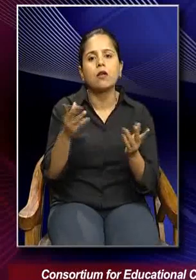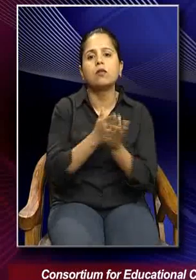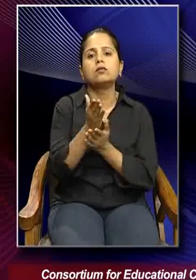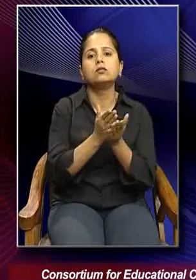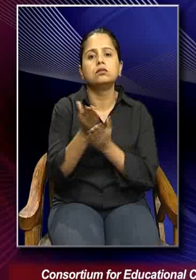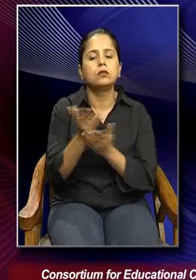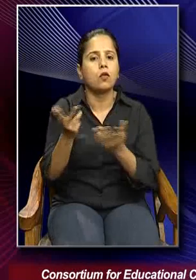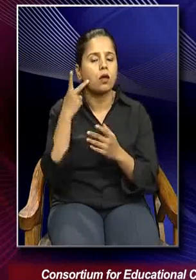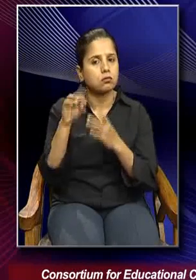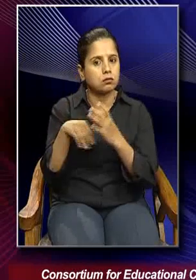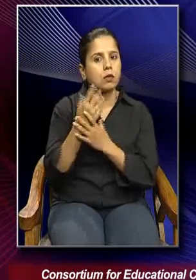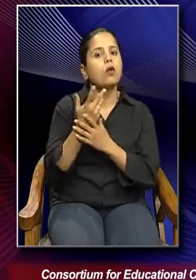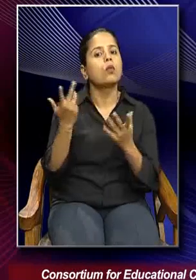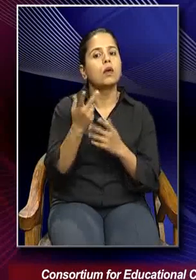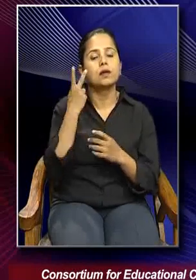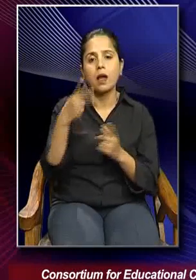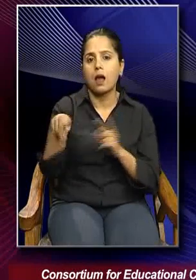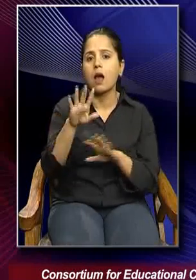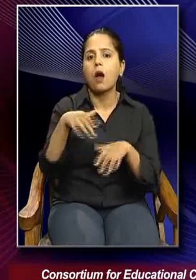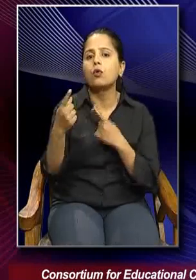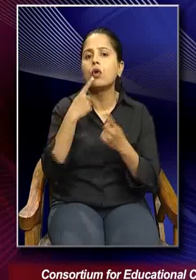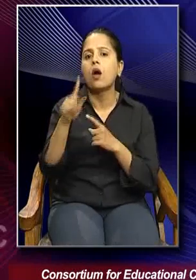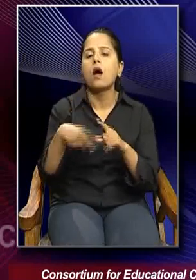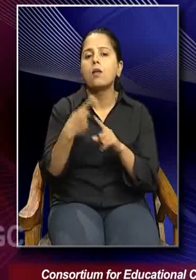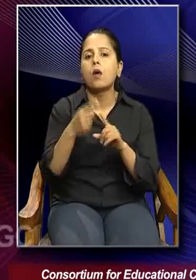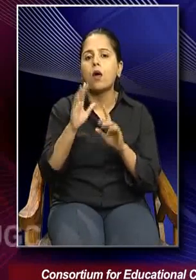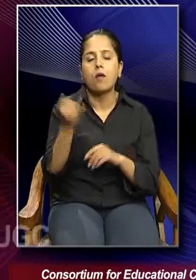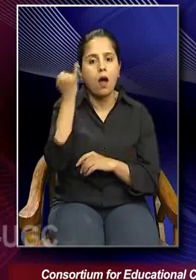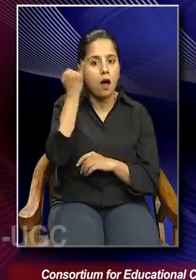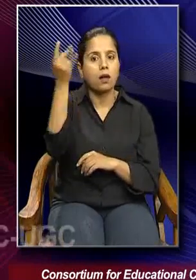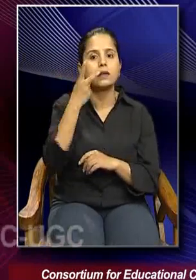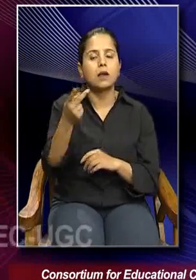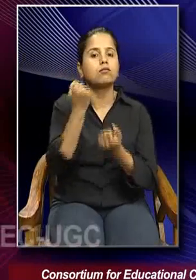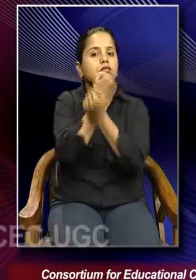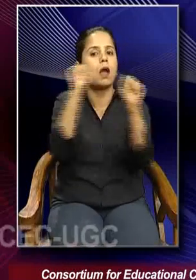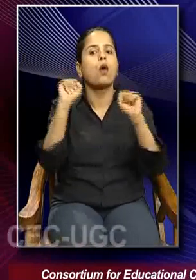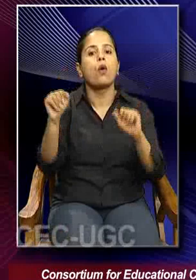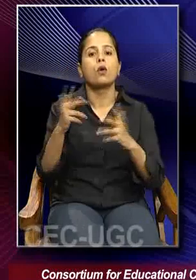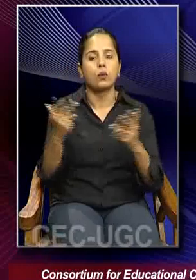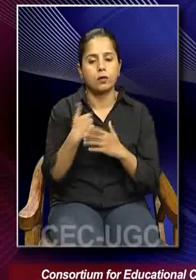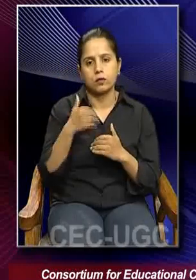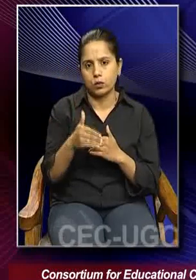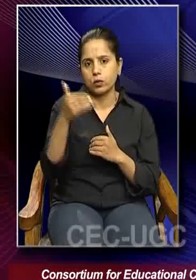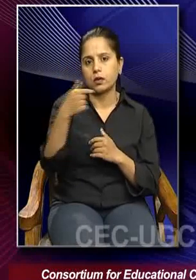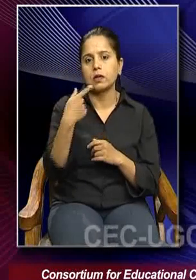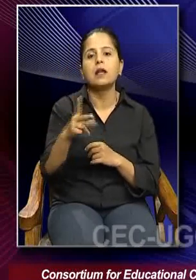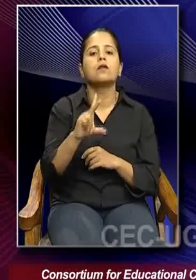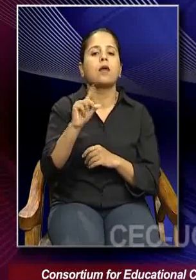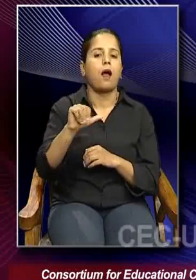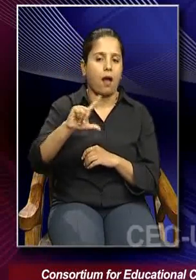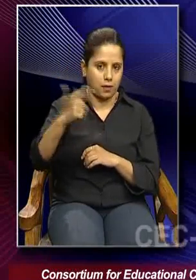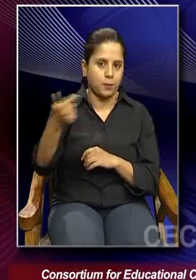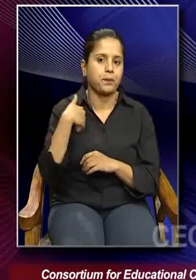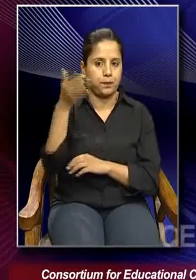of evolutes, and how it is talking about the idea of liberation. That we will do in the next lecture. So